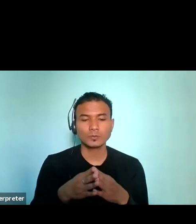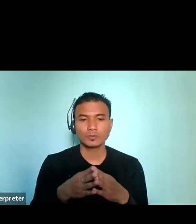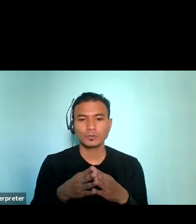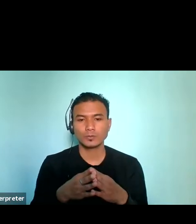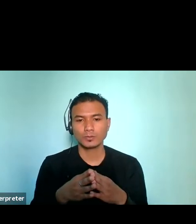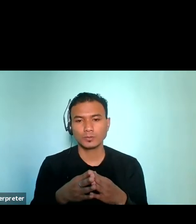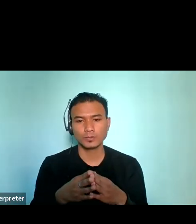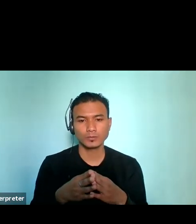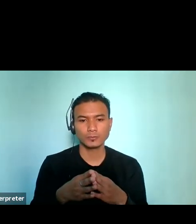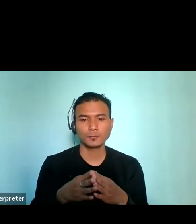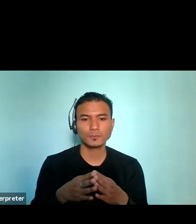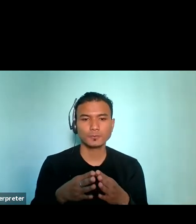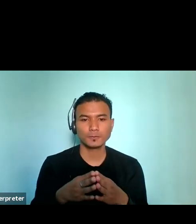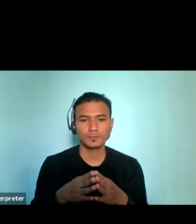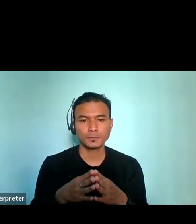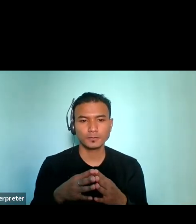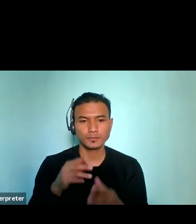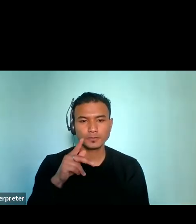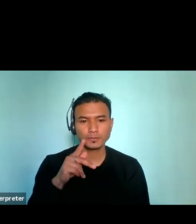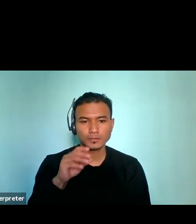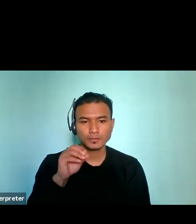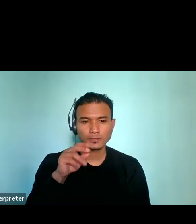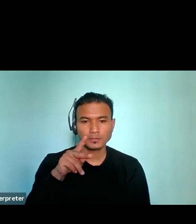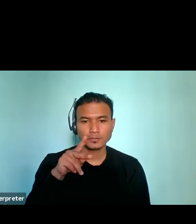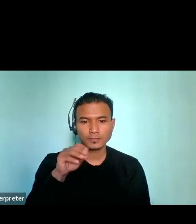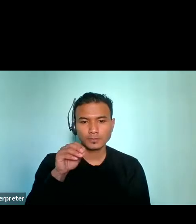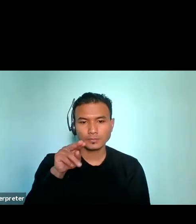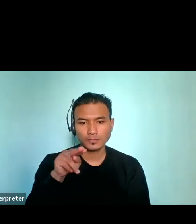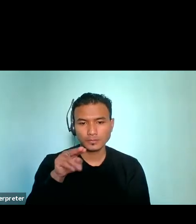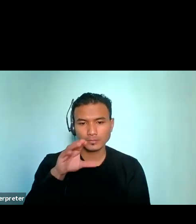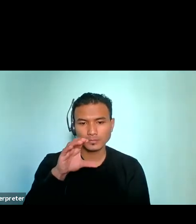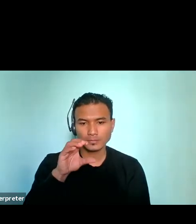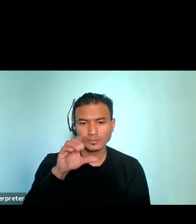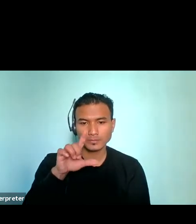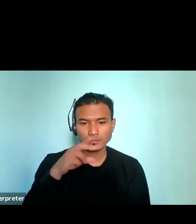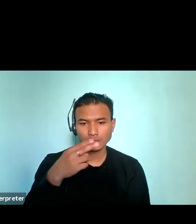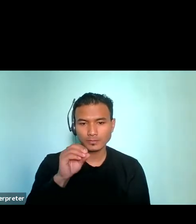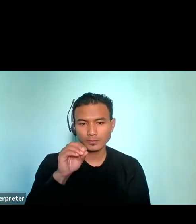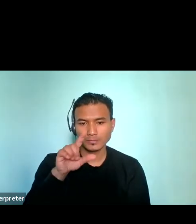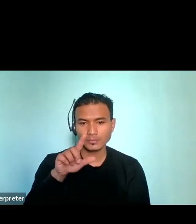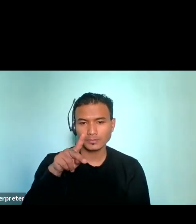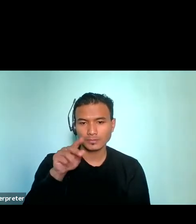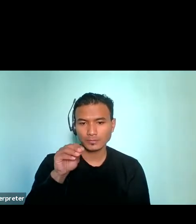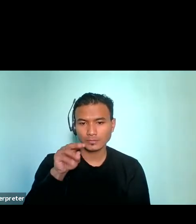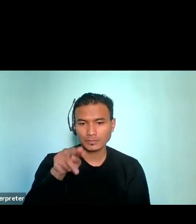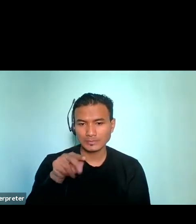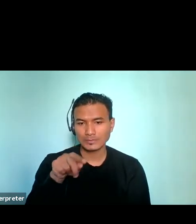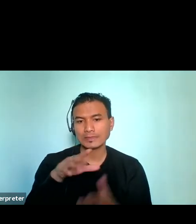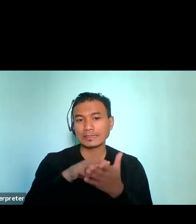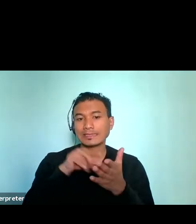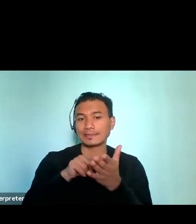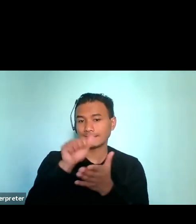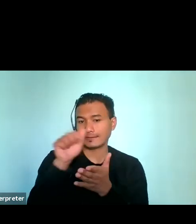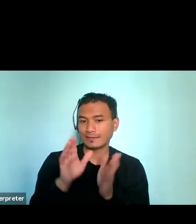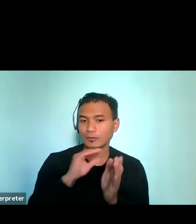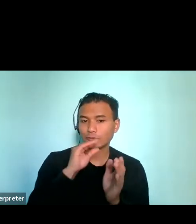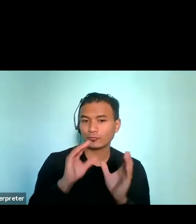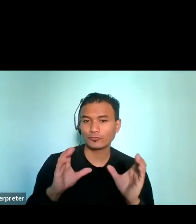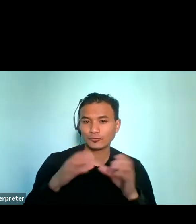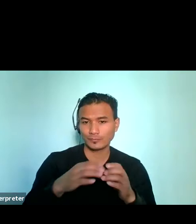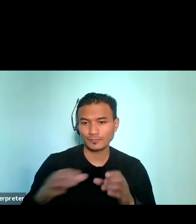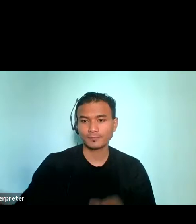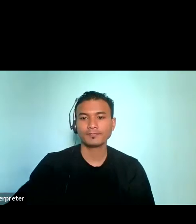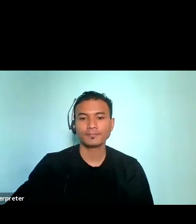to Kolpon Aitanuwa, who is the Central Asia Coordinator of the Central Asia Youth for Water